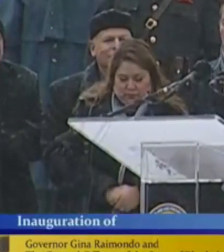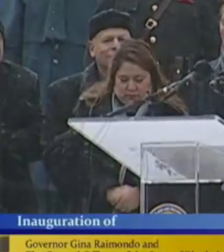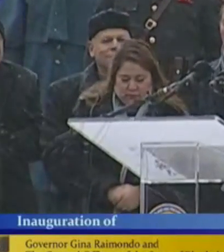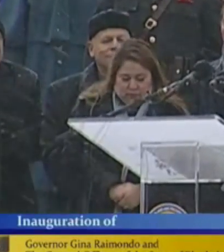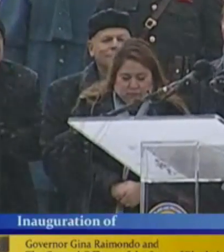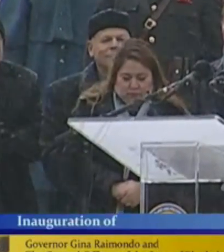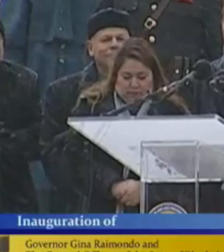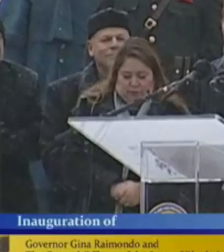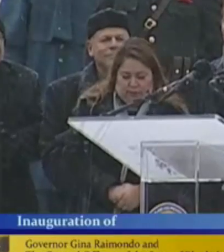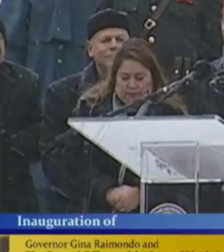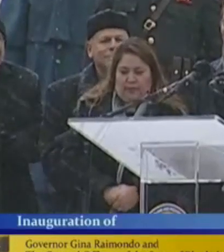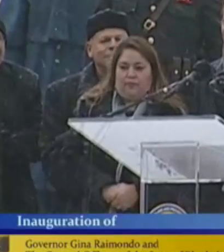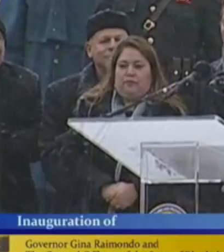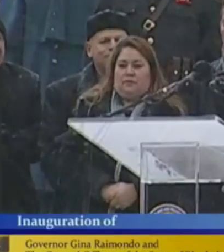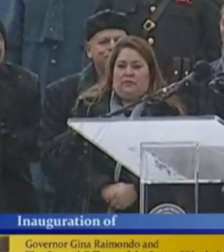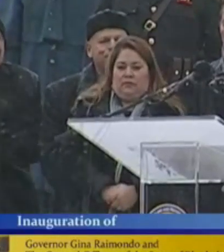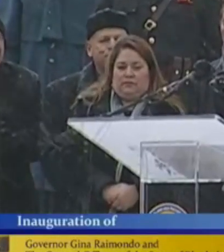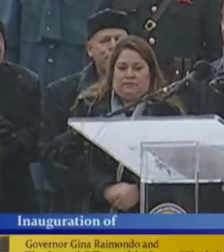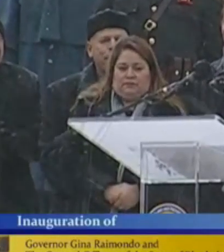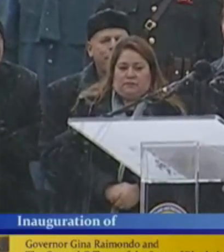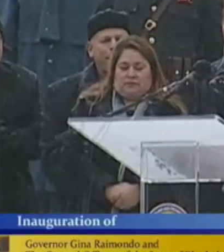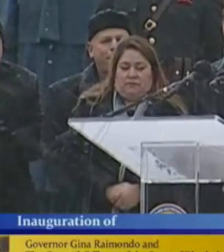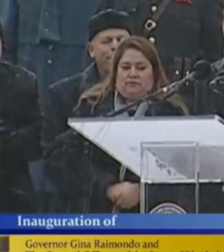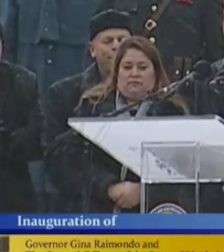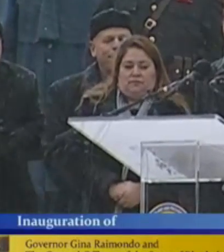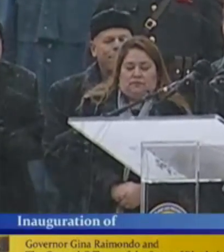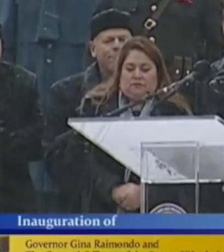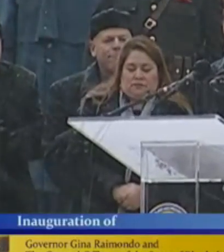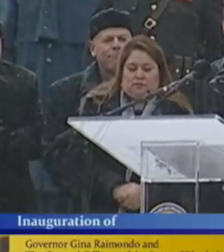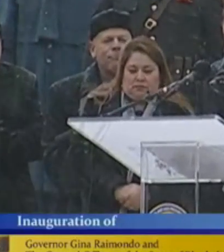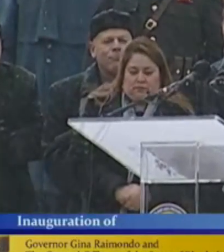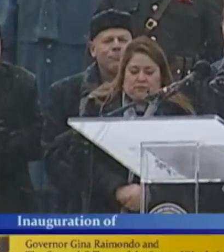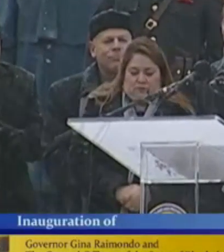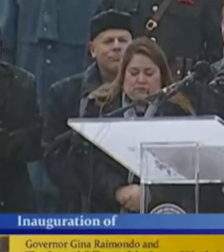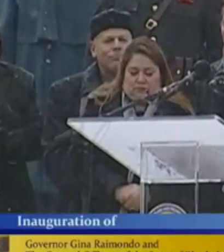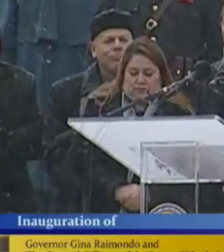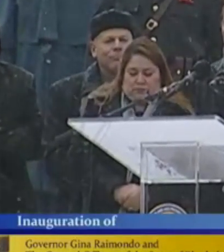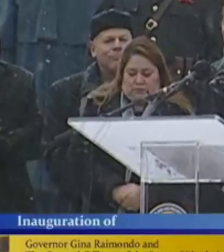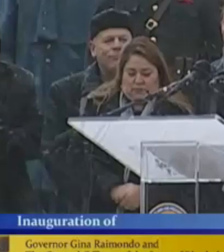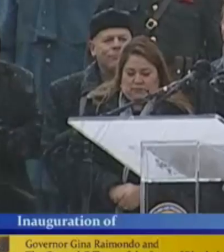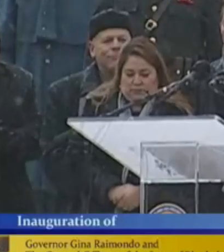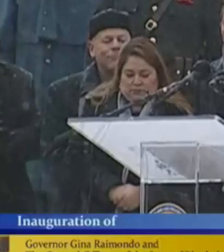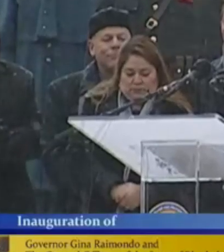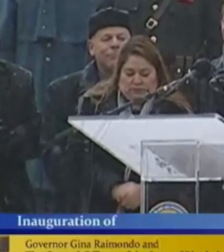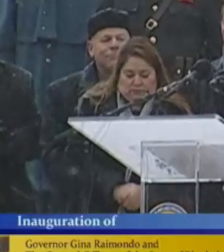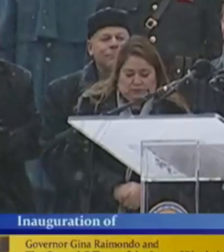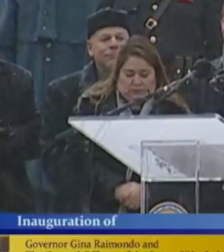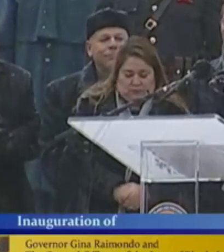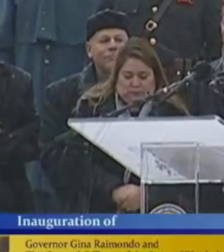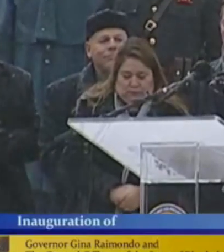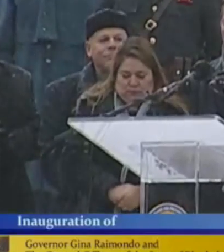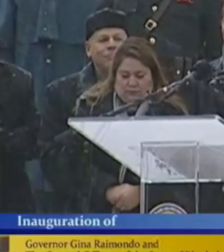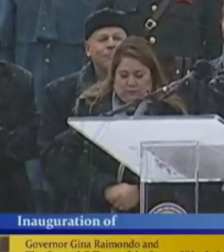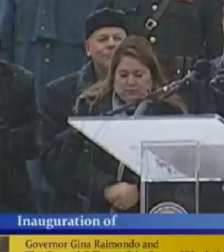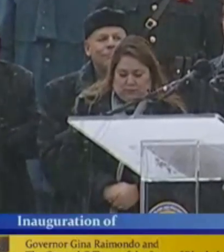with justice and compassion. Teach them your ways, that they may administer affairs of state fairly, that peace